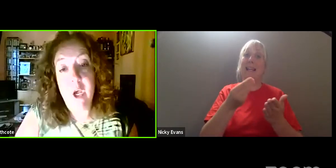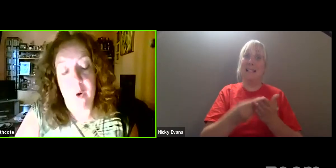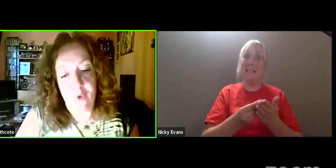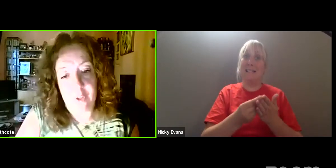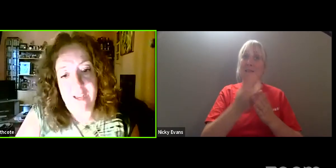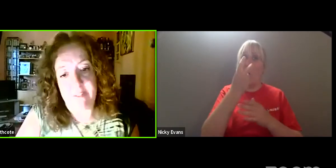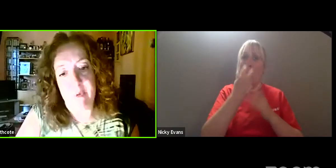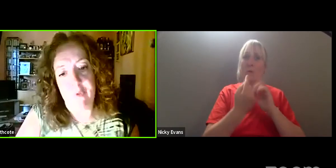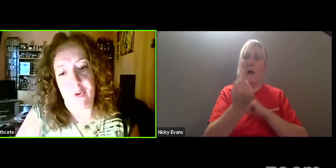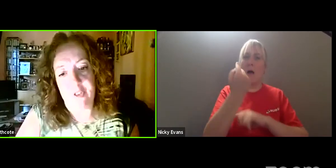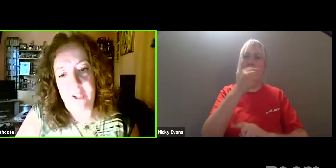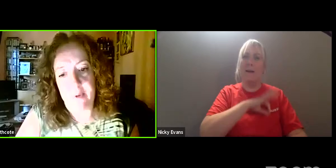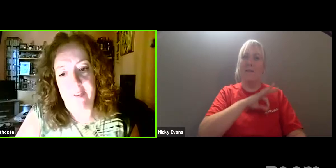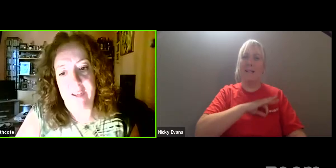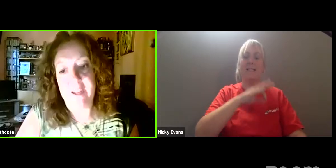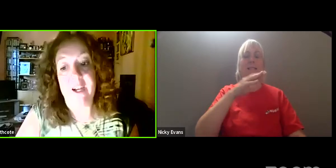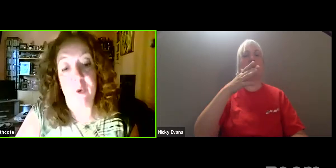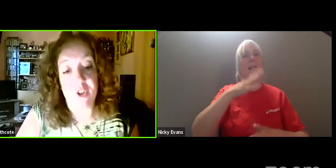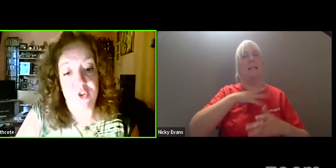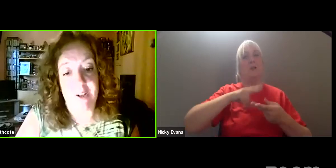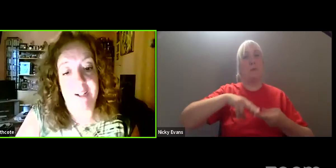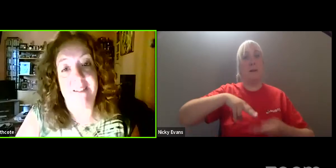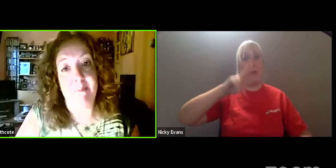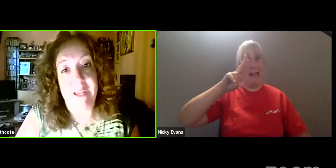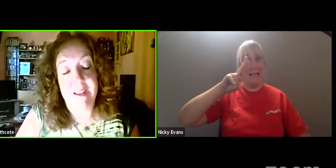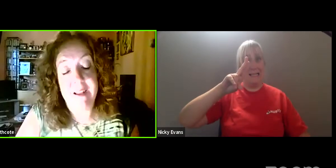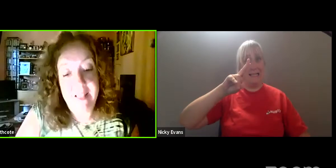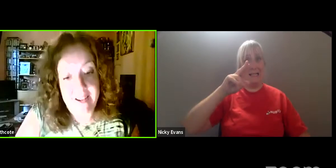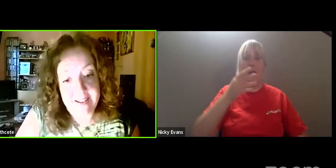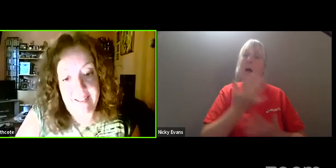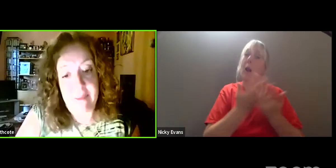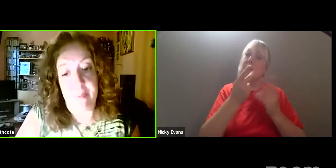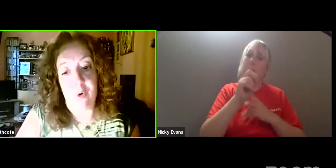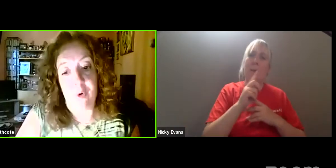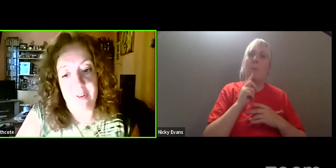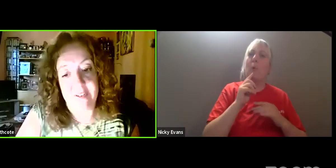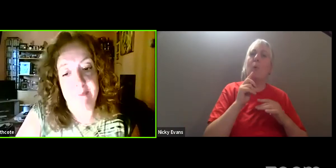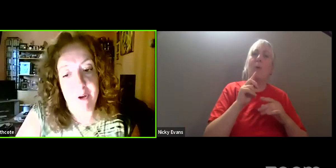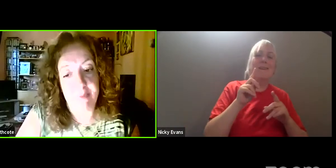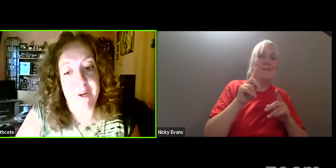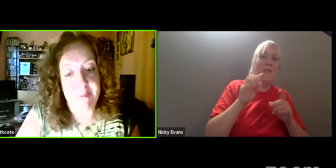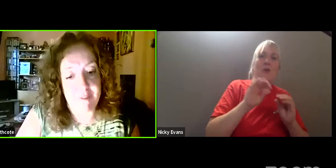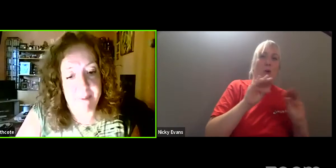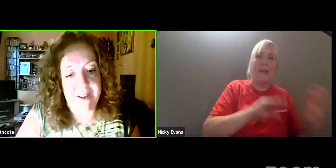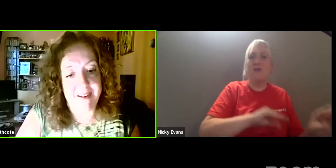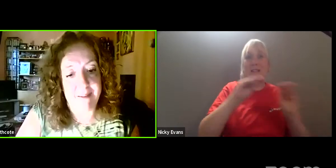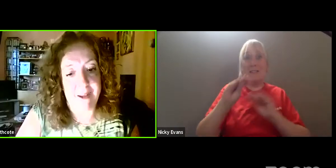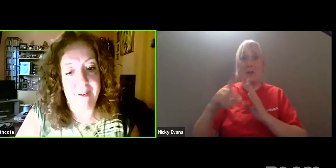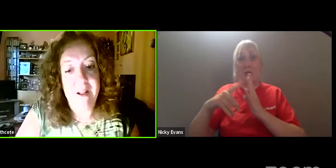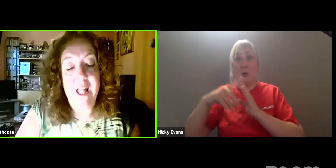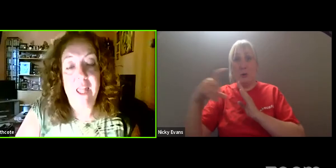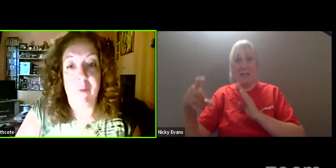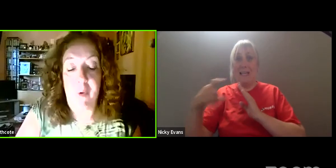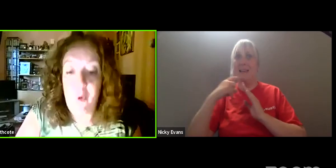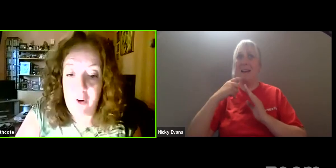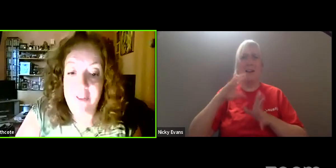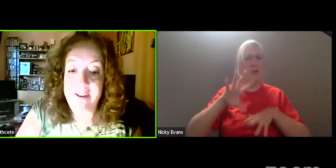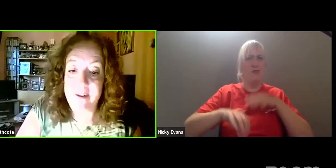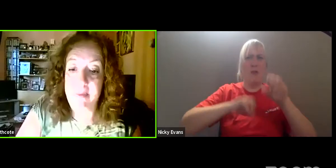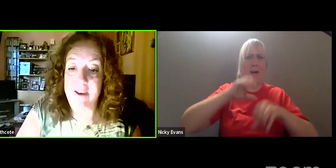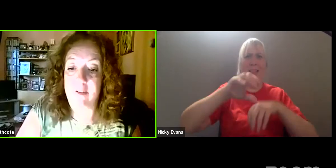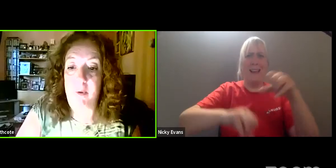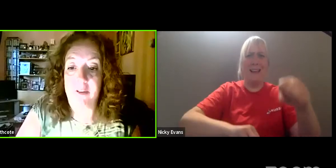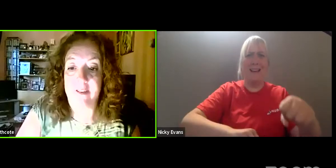millions who have not yet moved on to UC and who are struggling to meet the inescapable cost imposed by the pandemic. The report